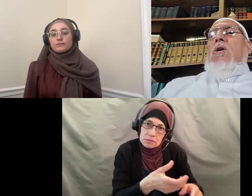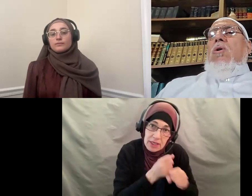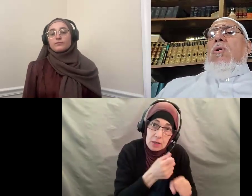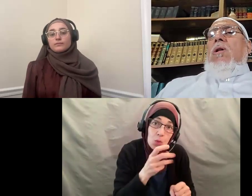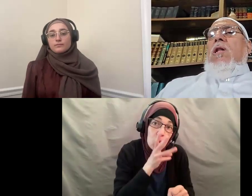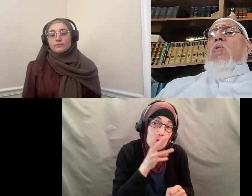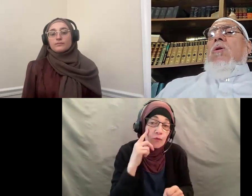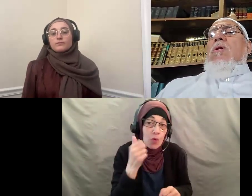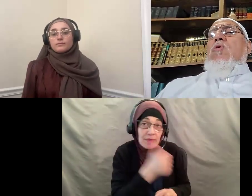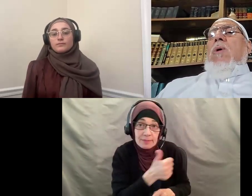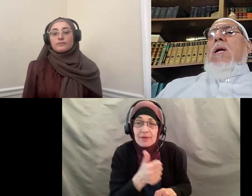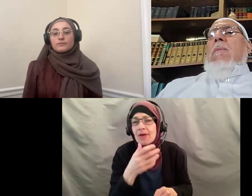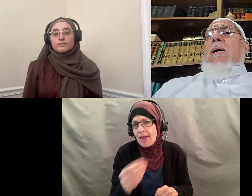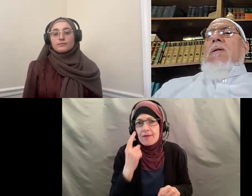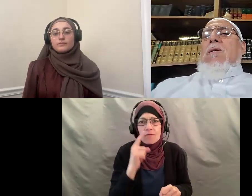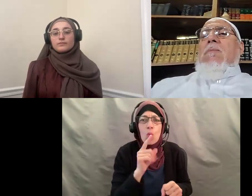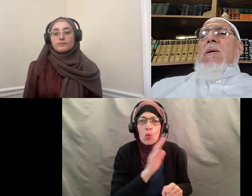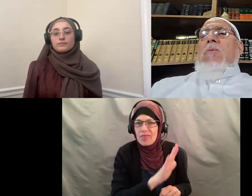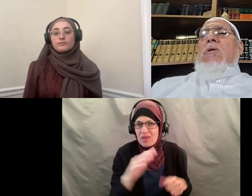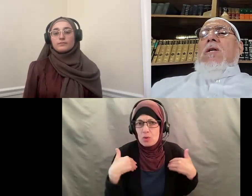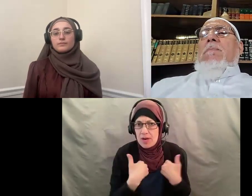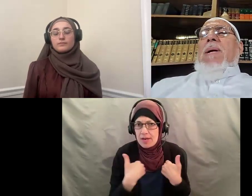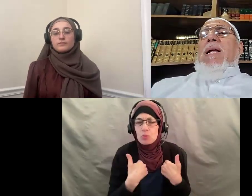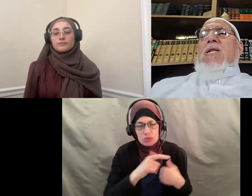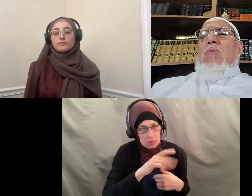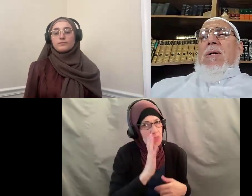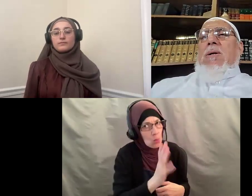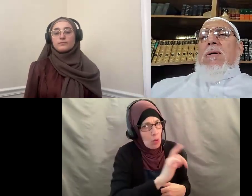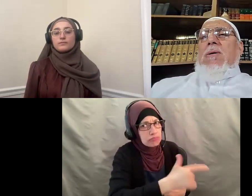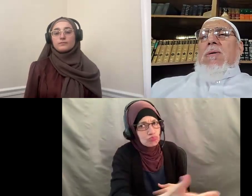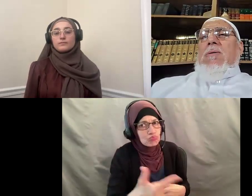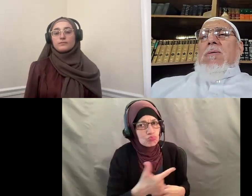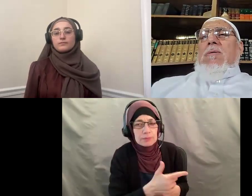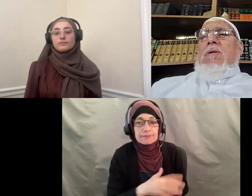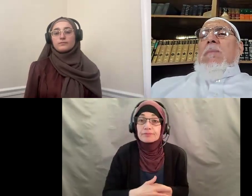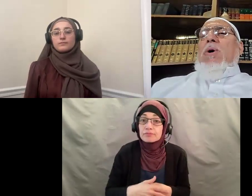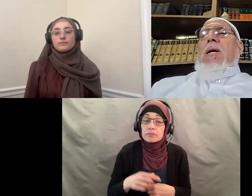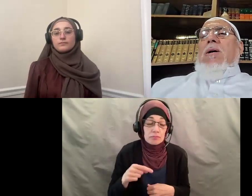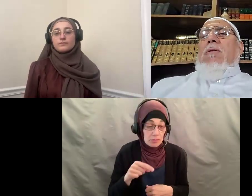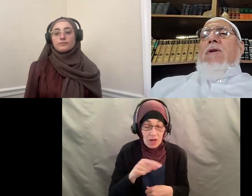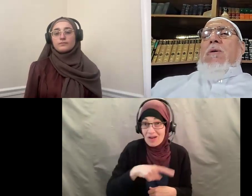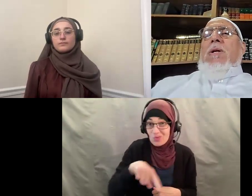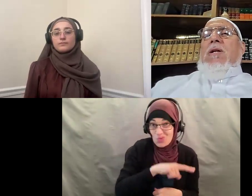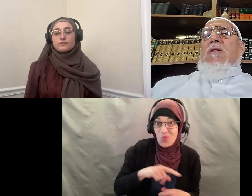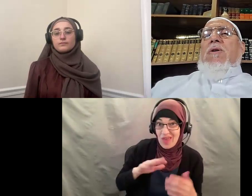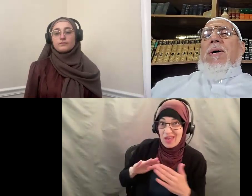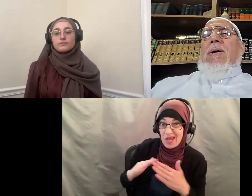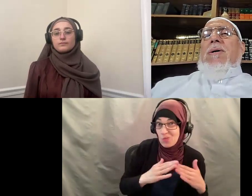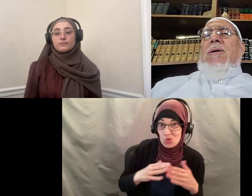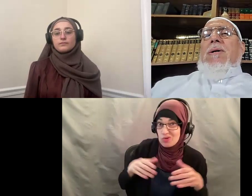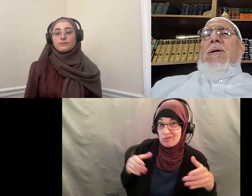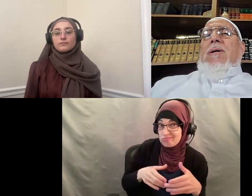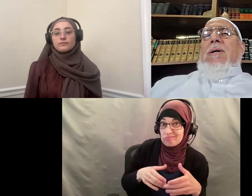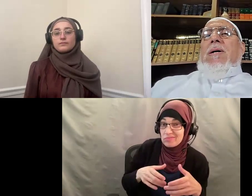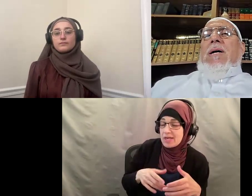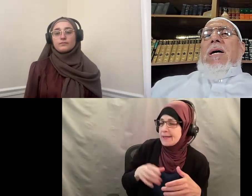So they called the worst one amongst them, the most rebellious one, the bully of the community, if you will.